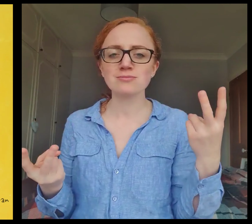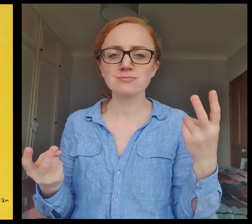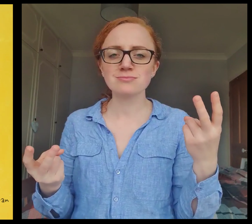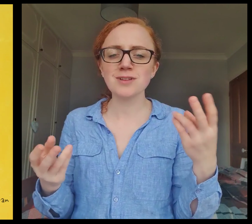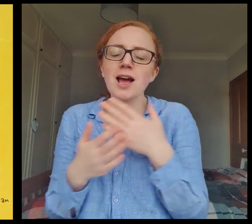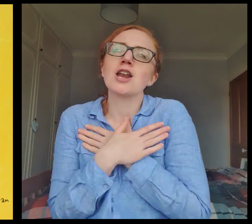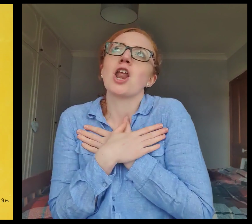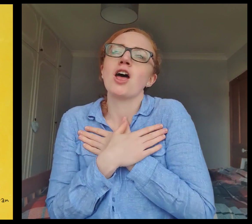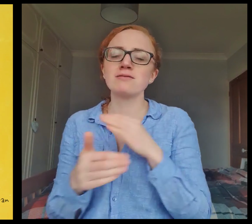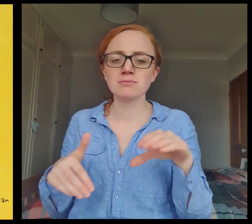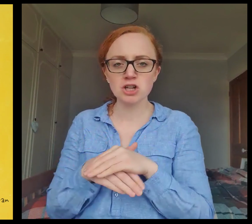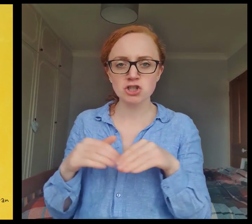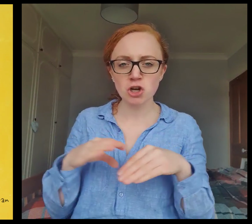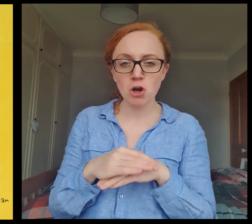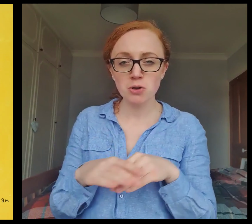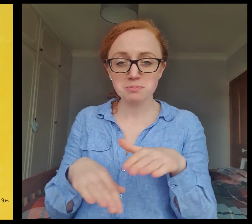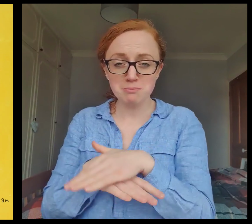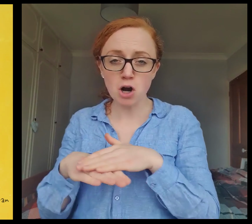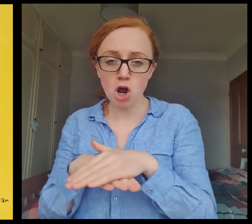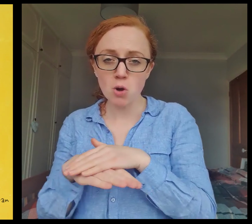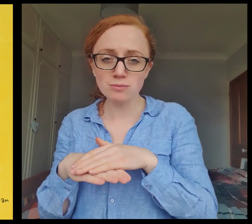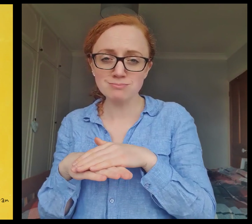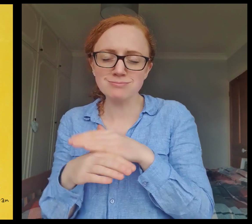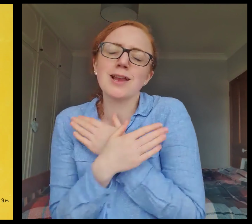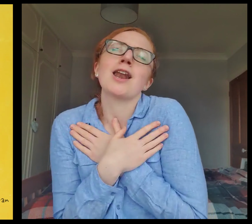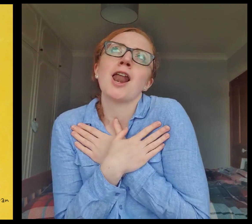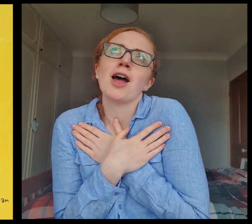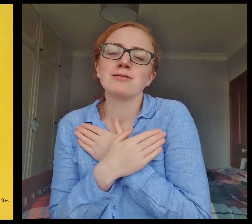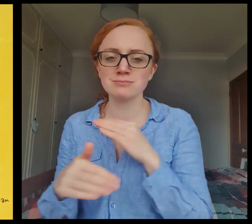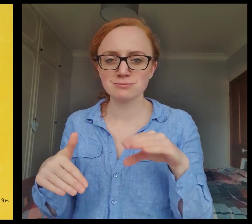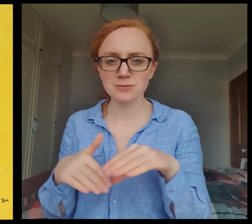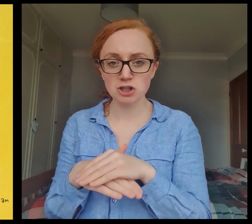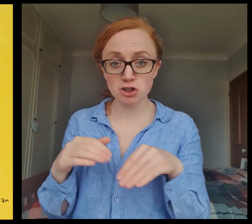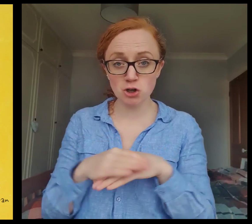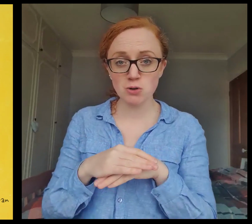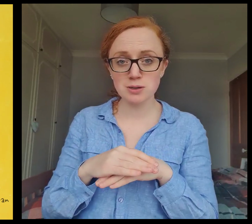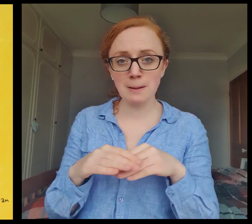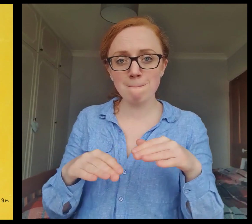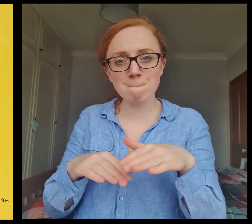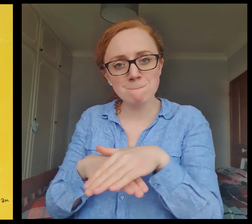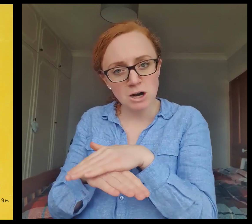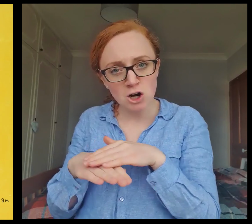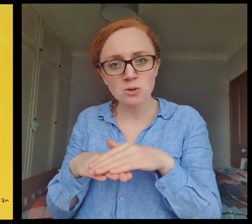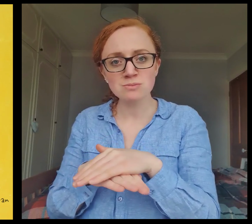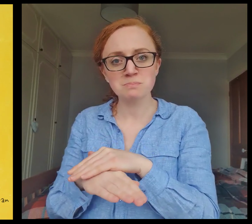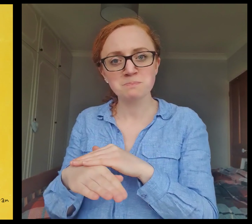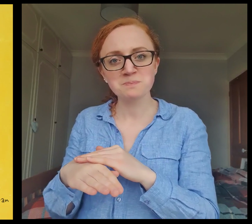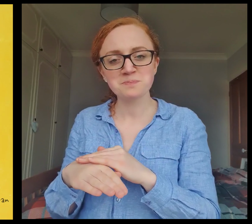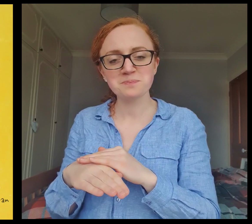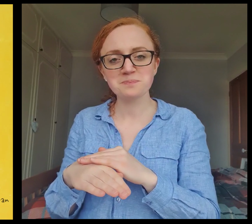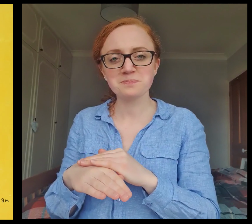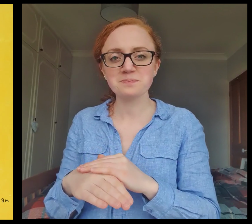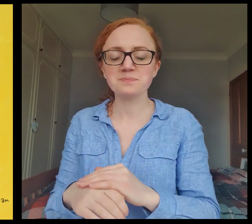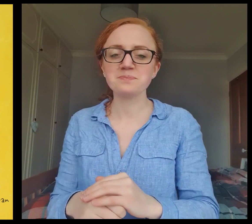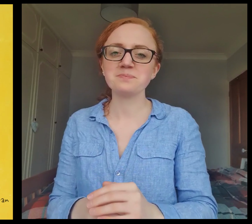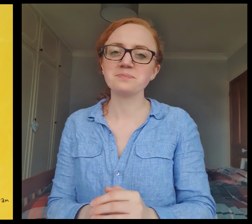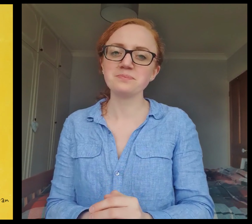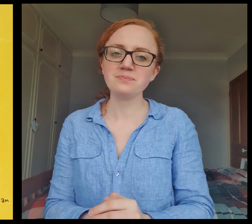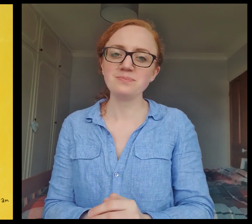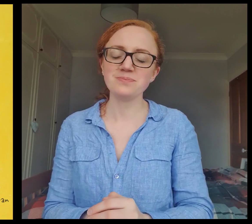my blue shoes. I love my blue shoes. I love my blue shoes.